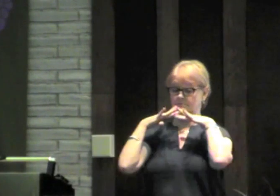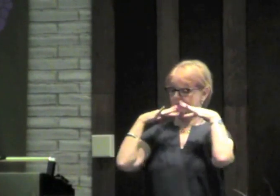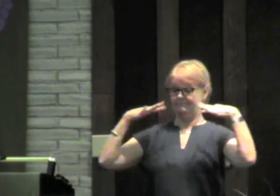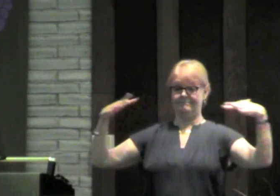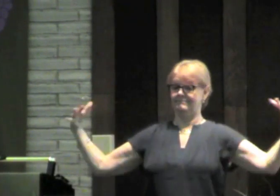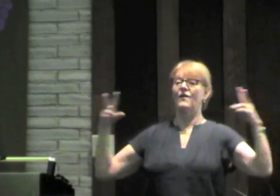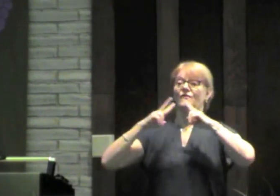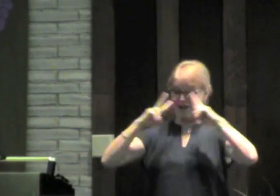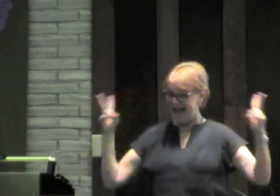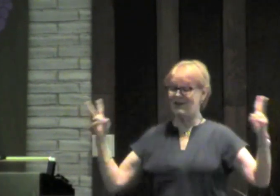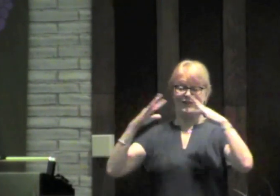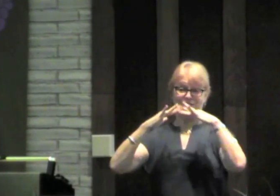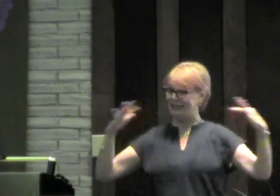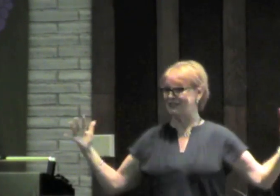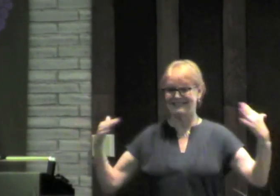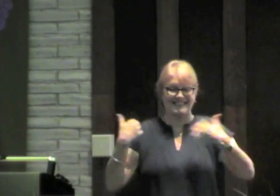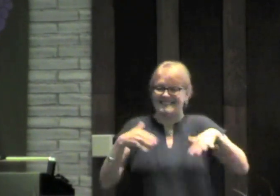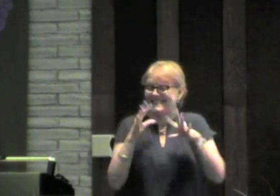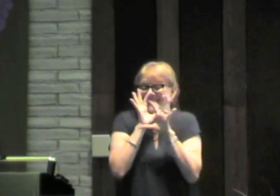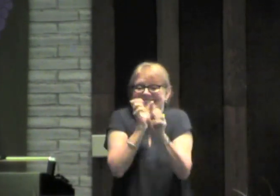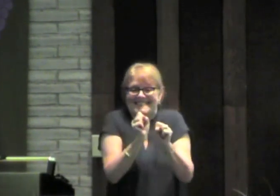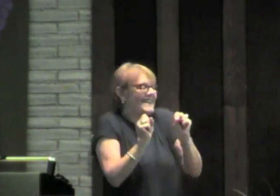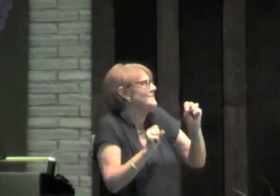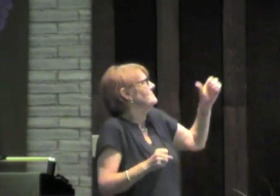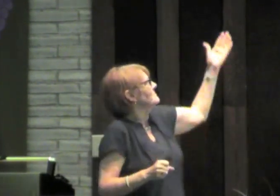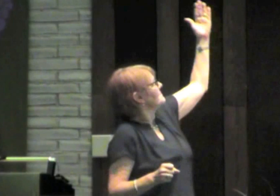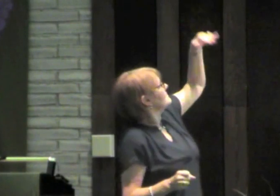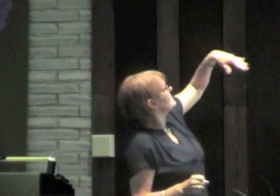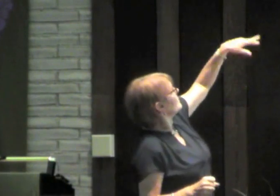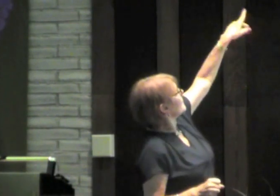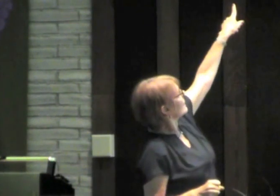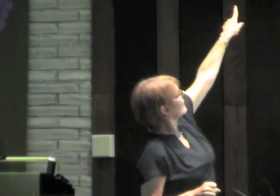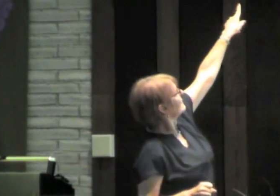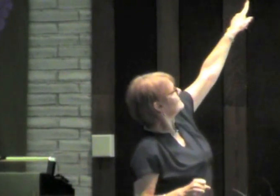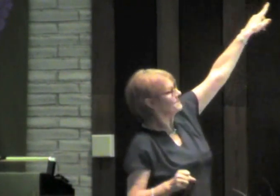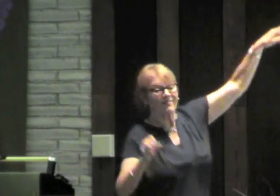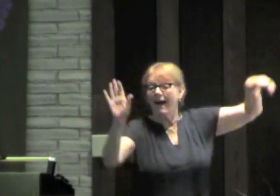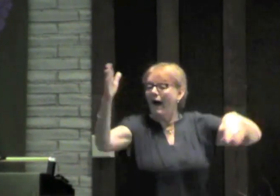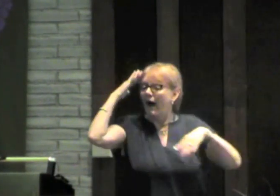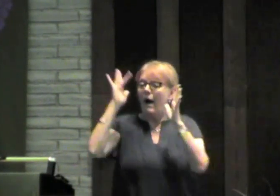I'm showing you the signs that they use in the Arab area. There's such a rich diversity within Israel.